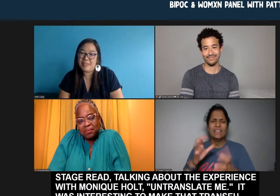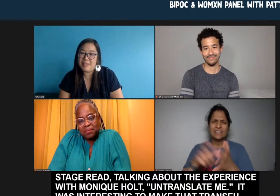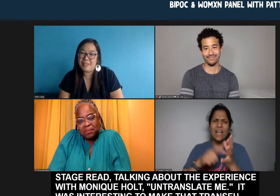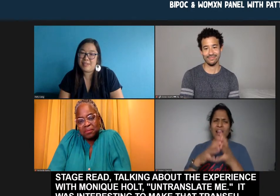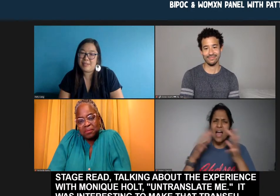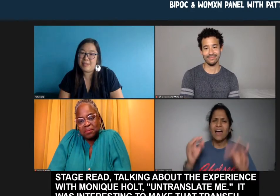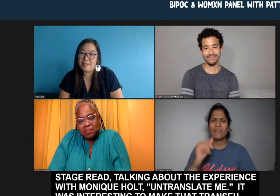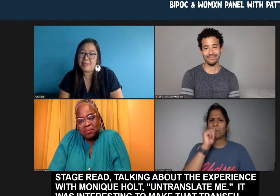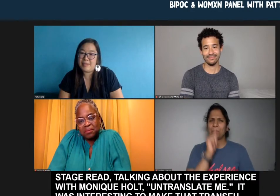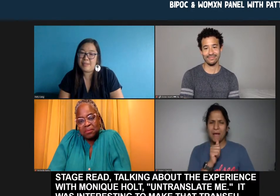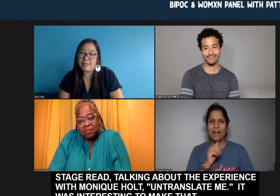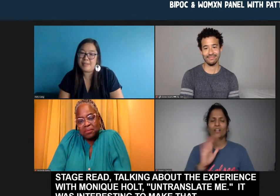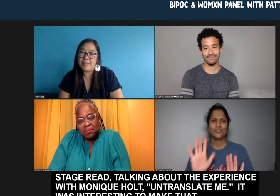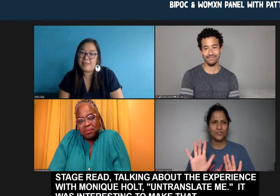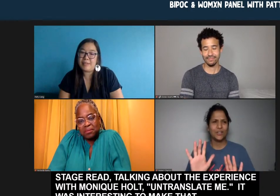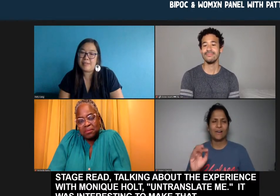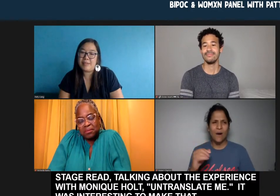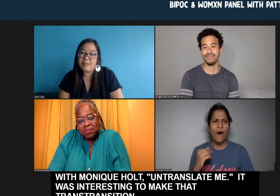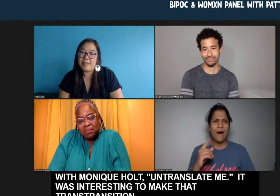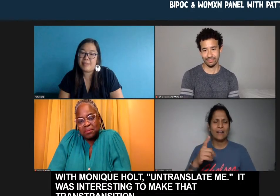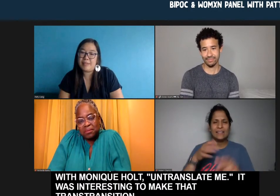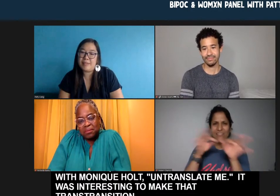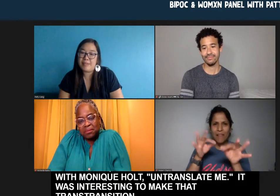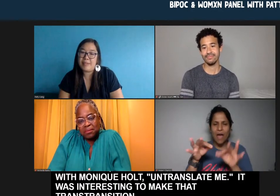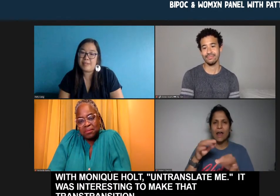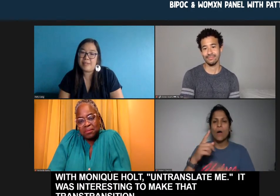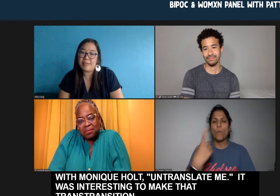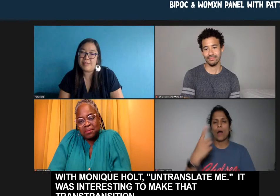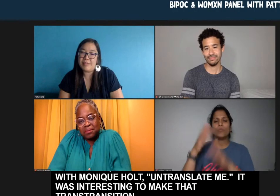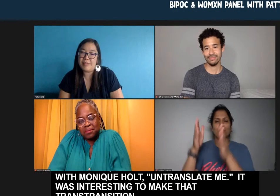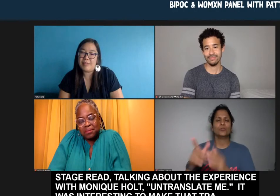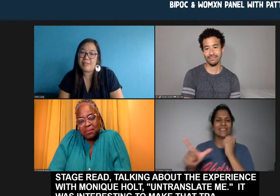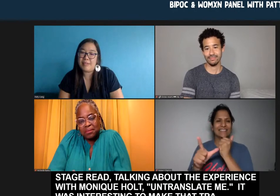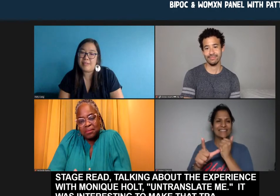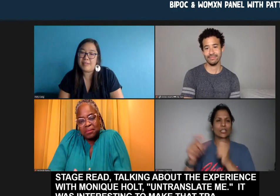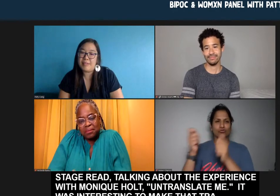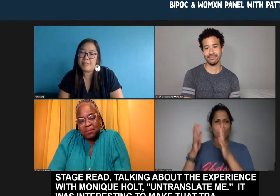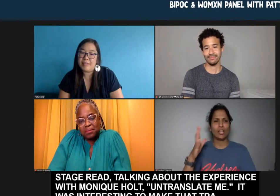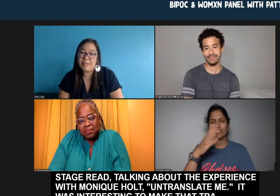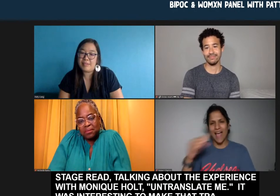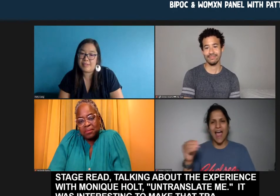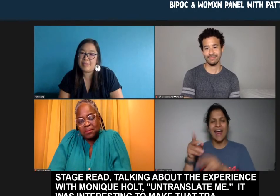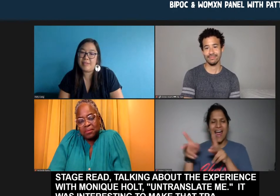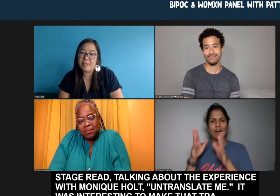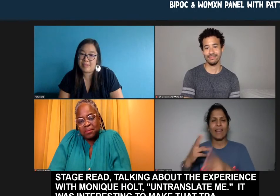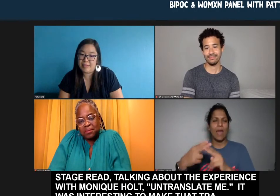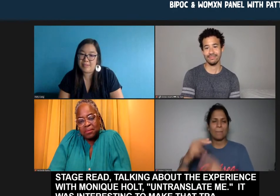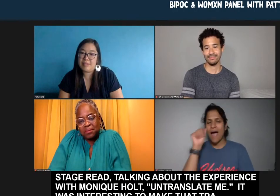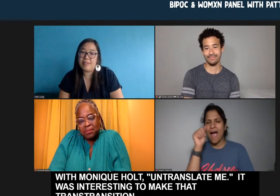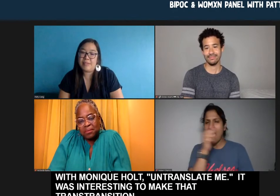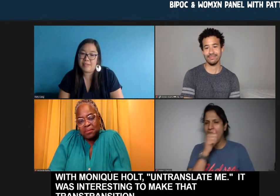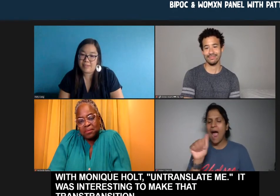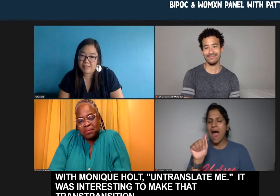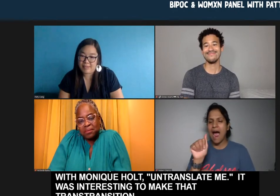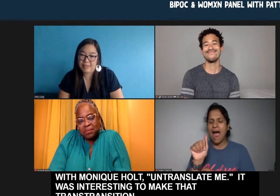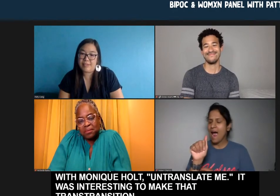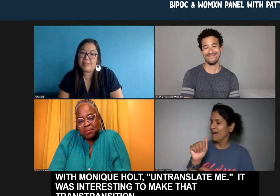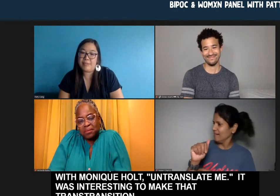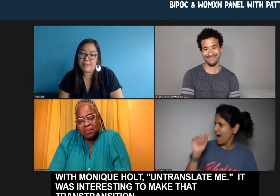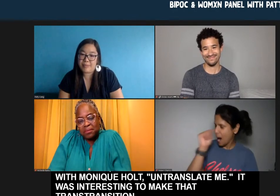all the turn taking. And it was, there was a lot of patience that needed to happen. So the director